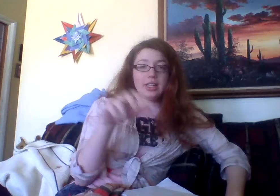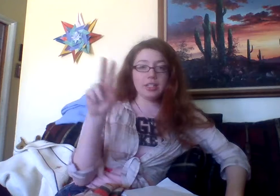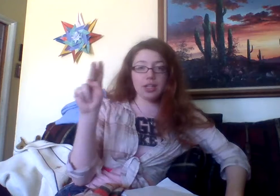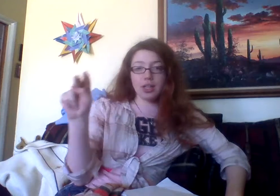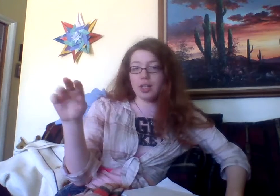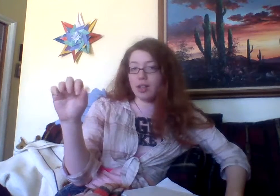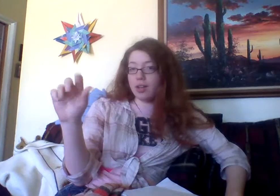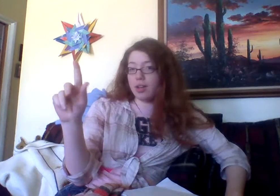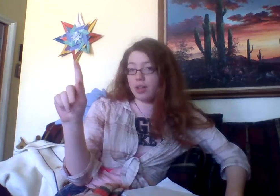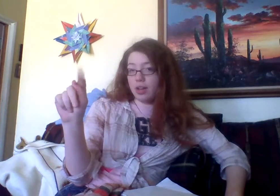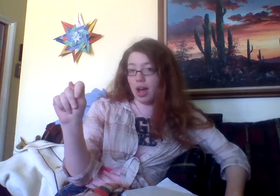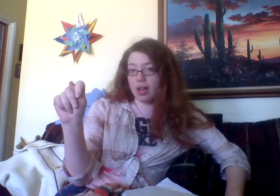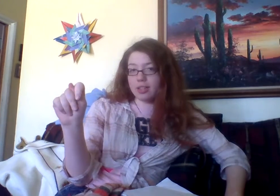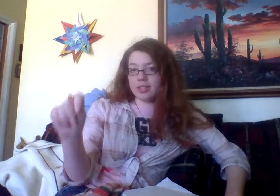is not.